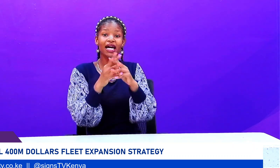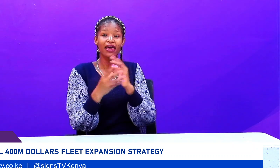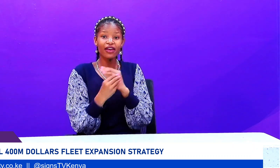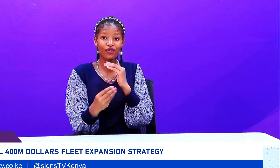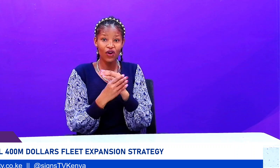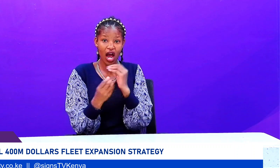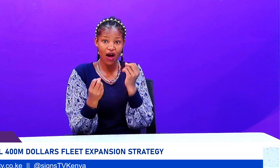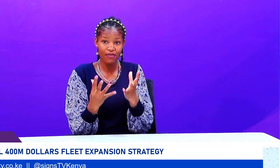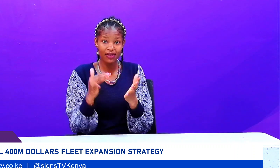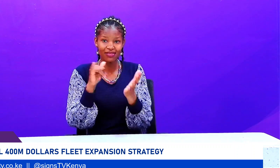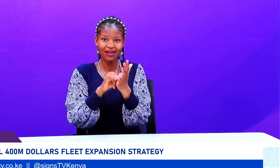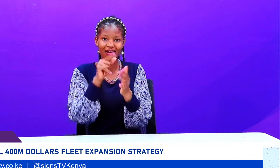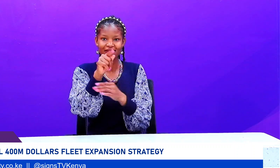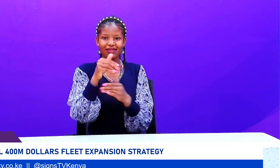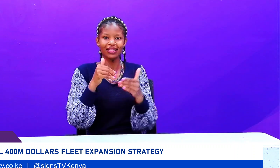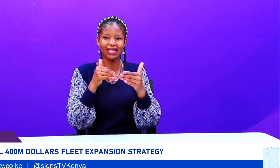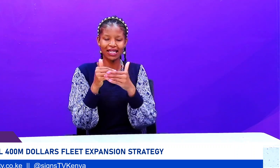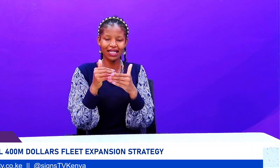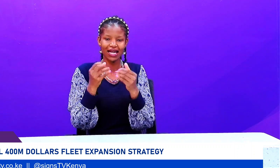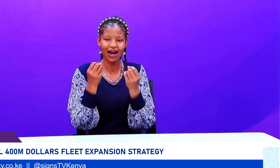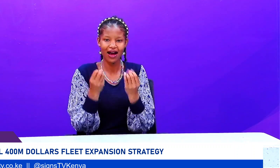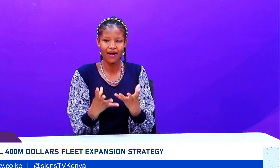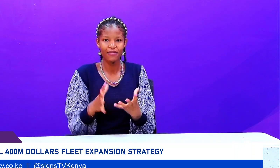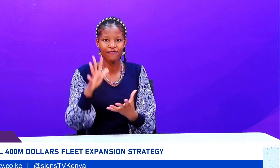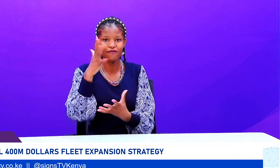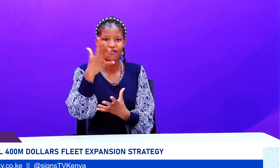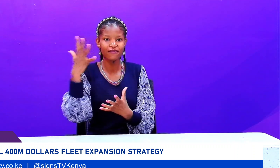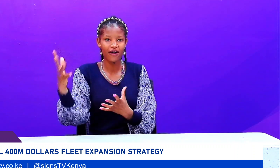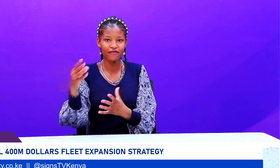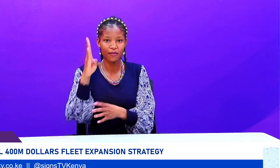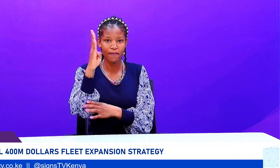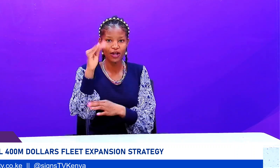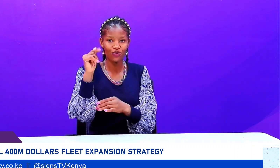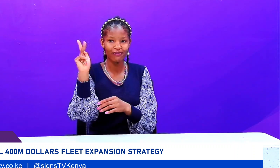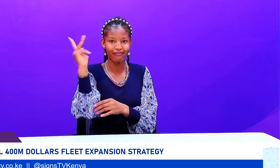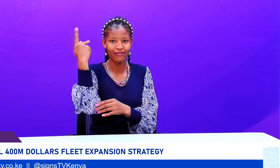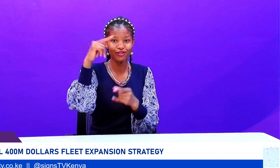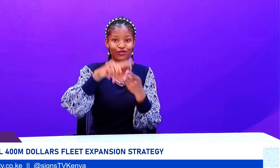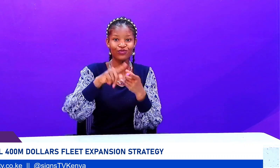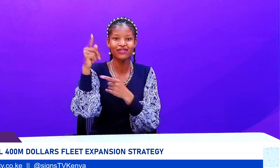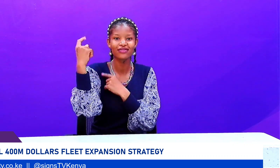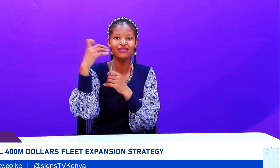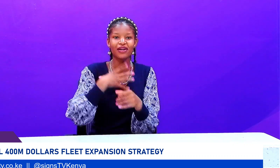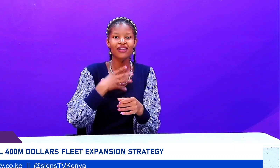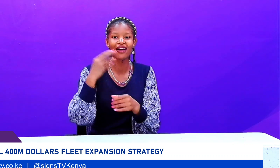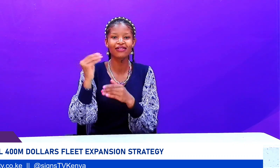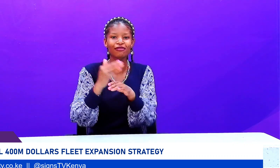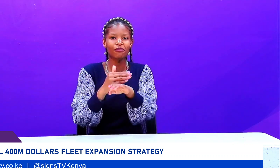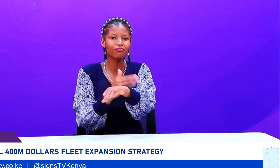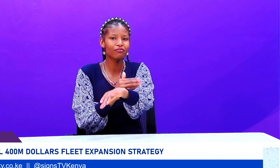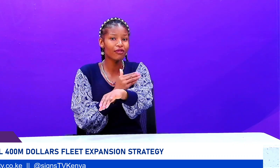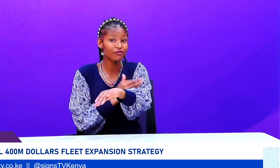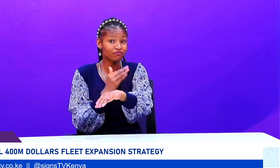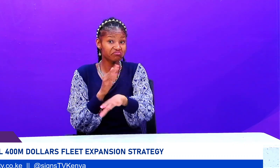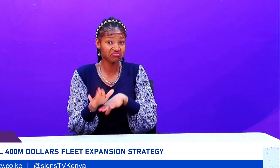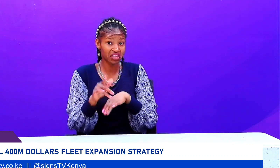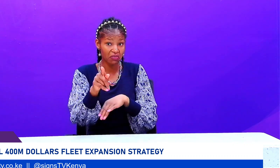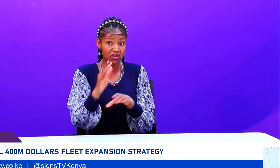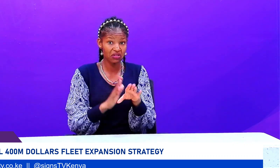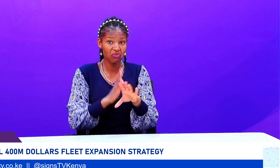US, that is almost 55 billion Kenyan shillings, in order to expand and to improve